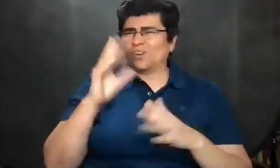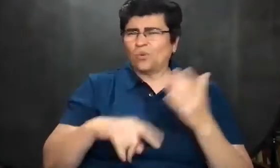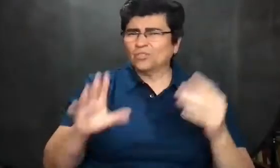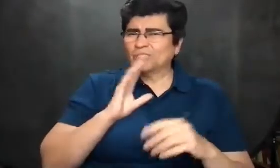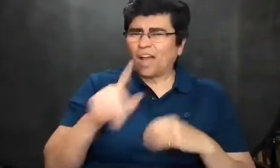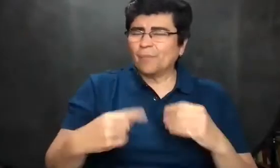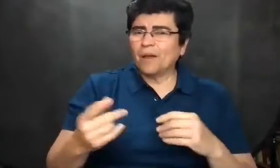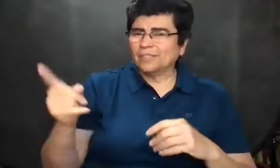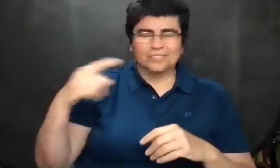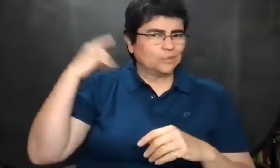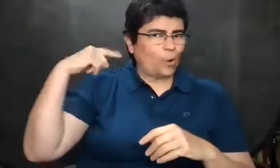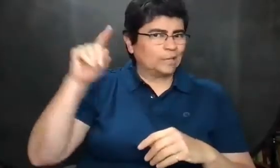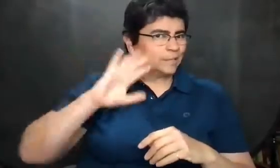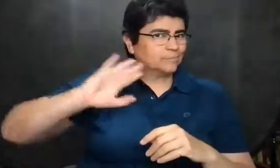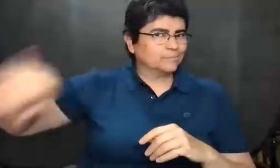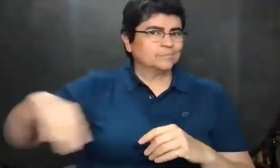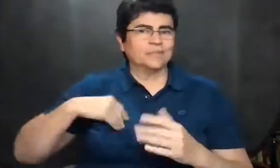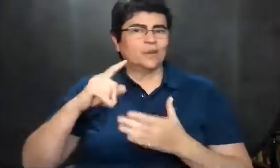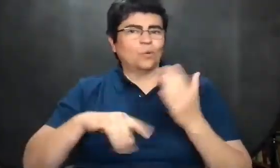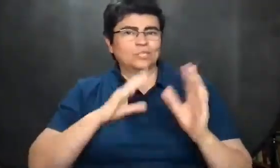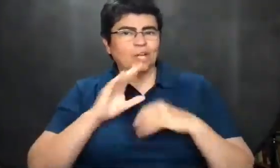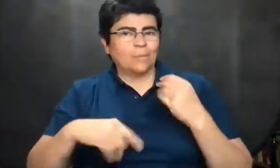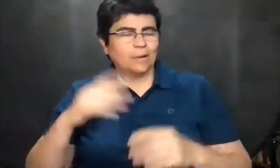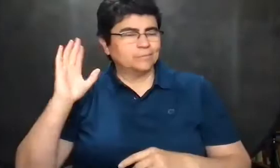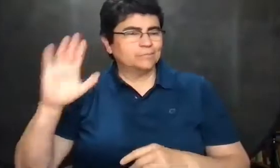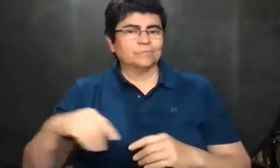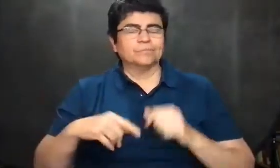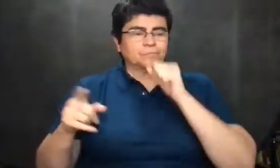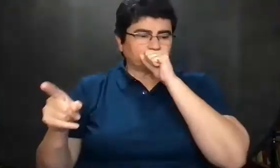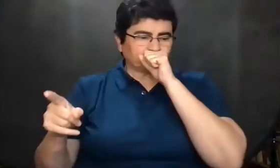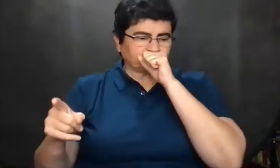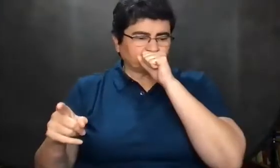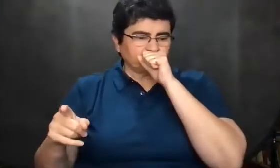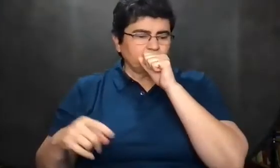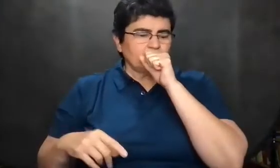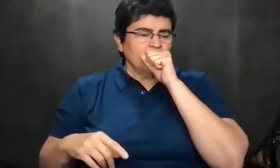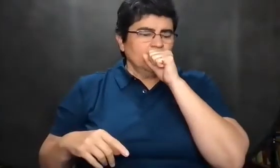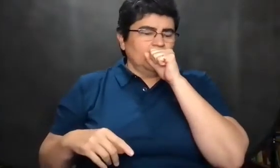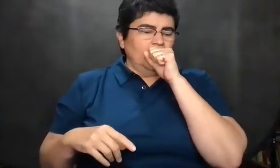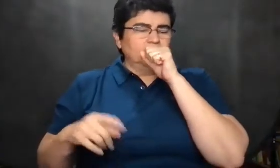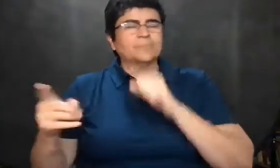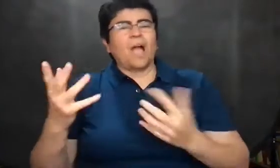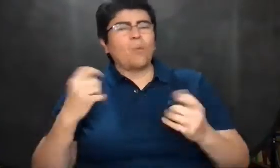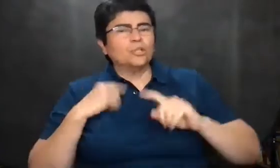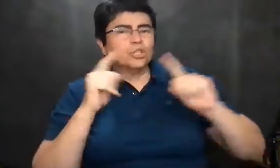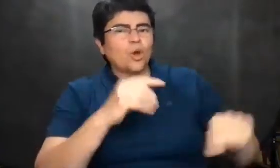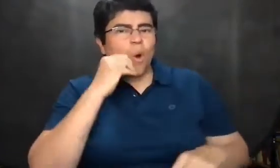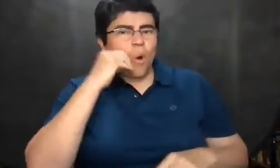she's crazy. What is she talking about? She said, I want you to go home and I want you to think about, she said, how